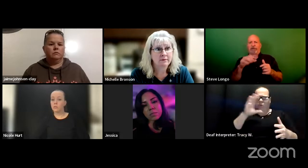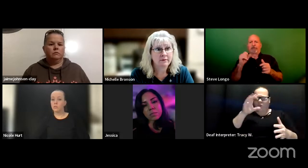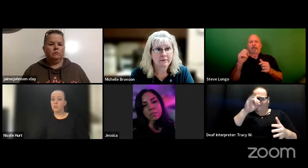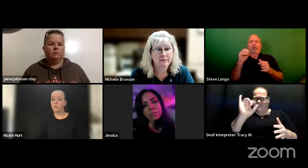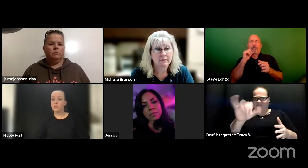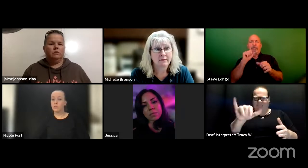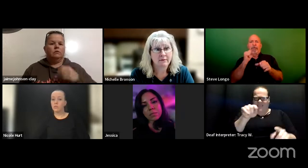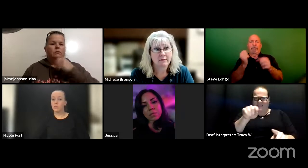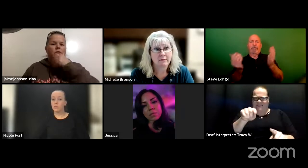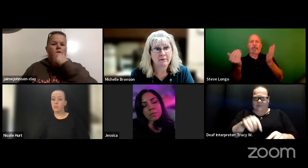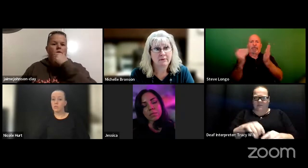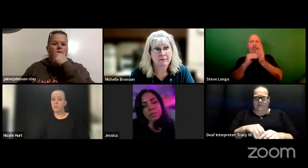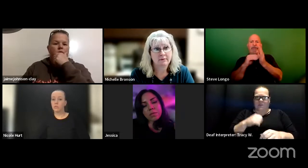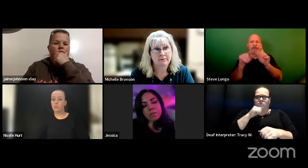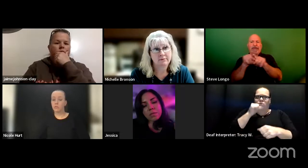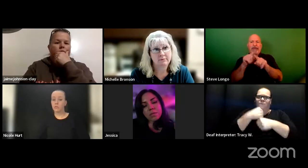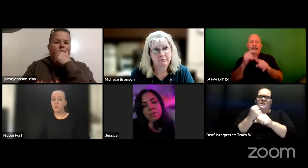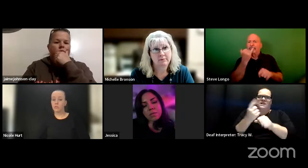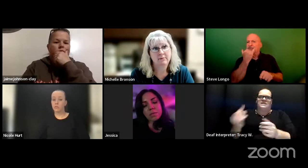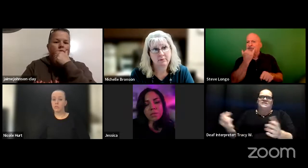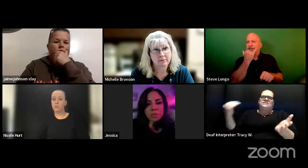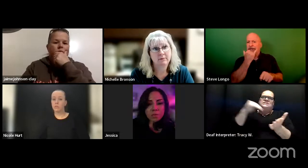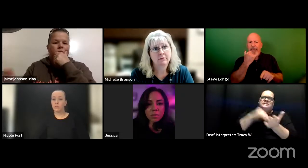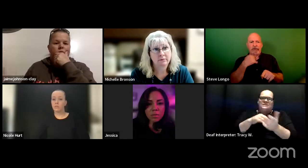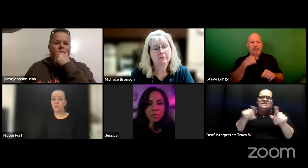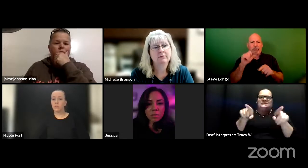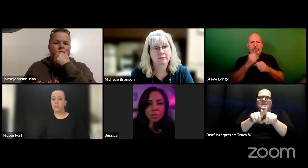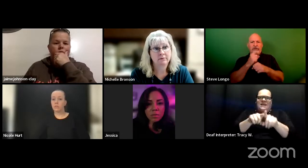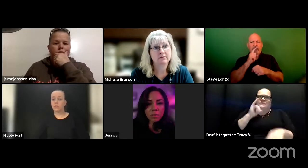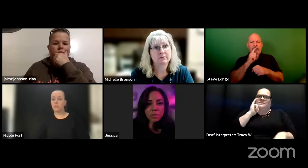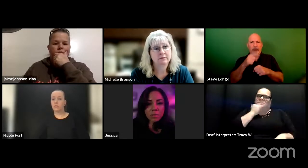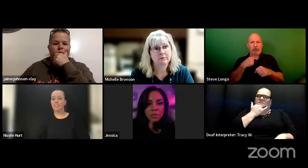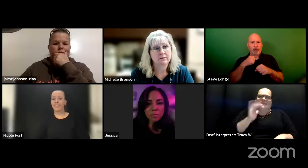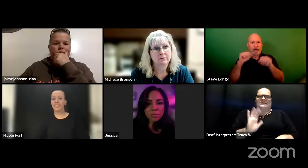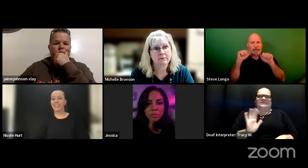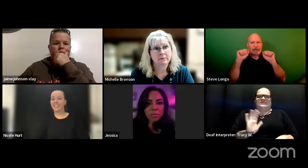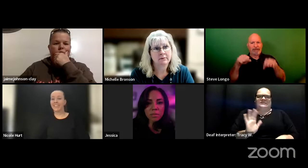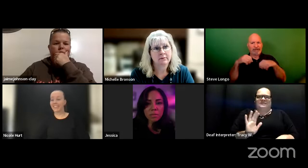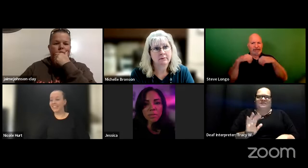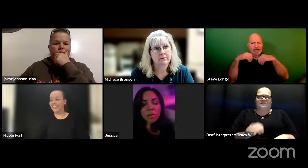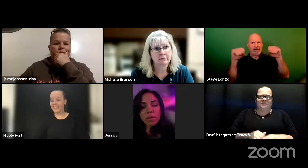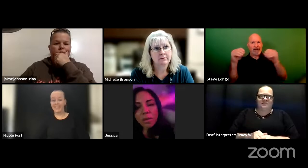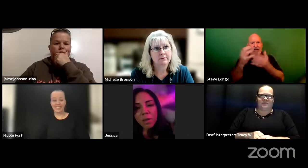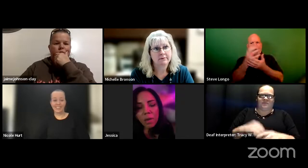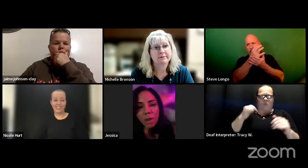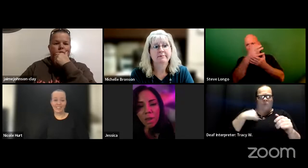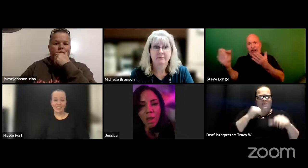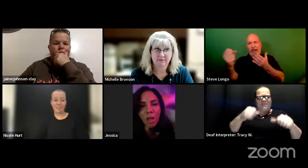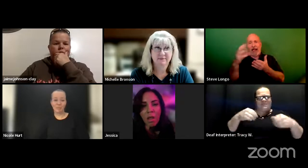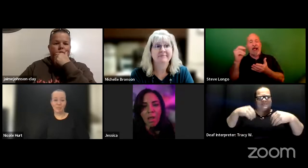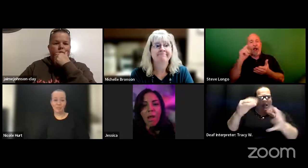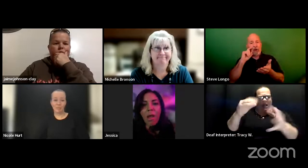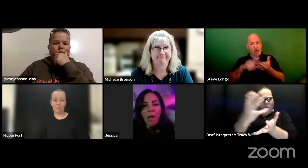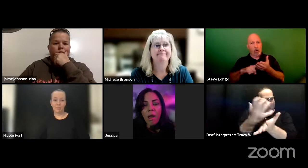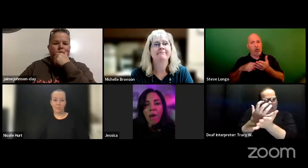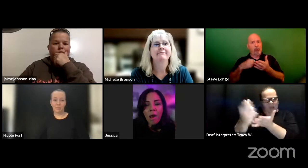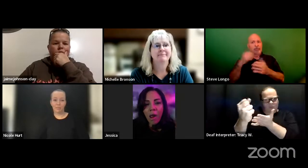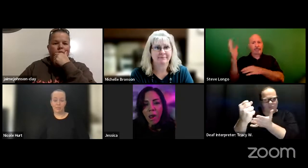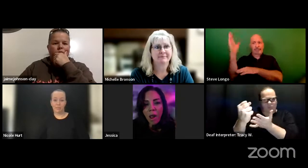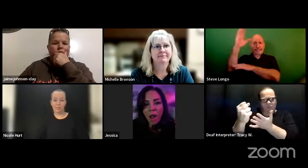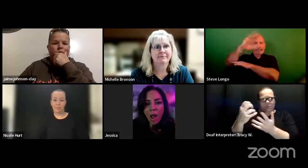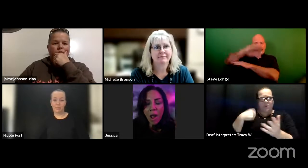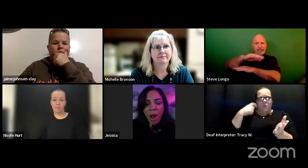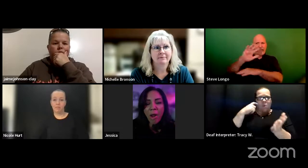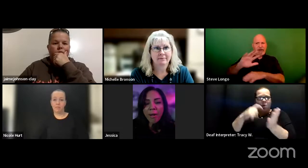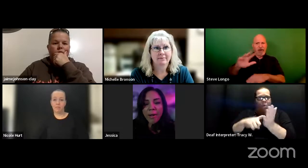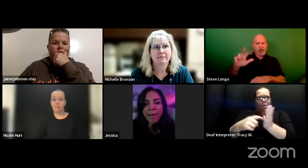the best, and so that we would not repeat the mistakes. And we